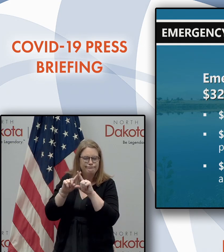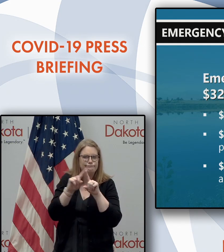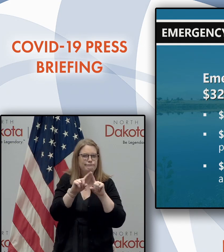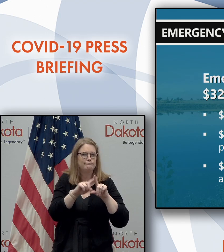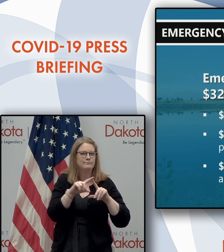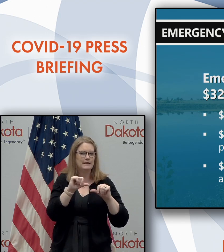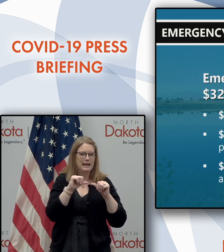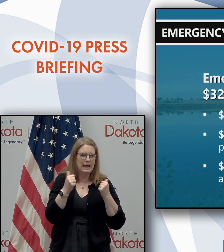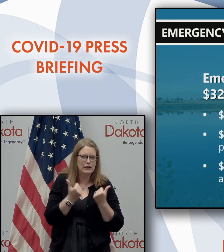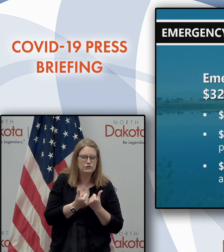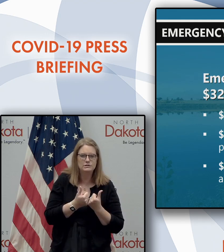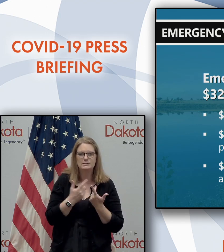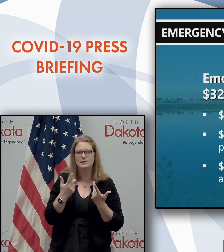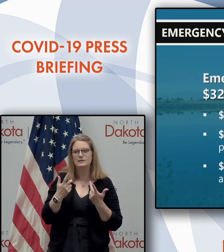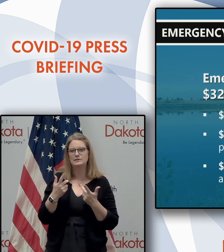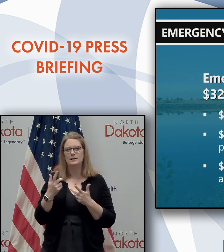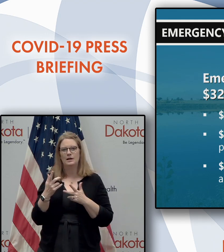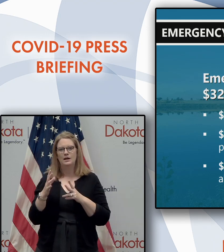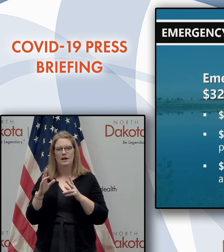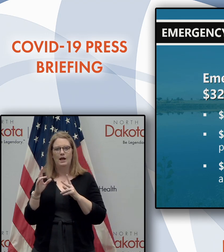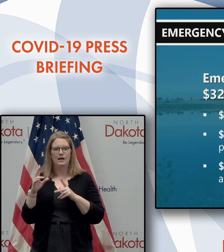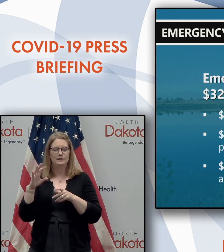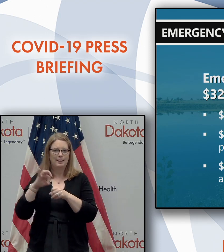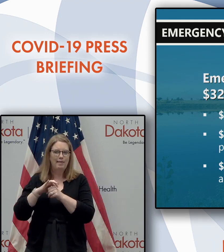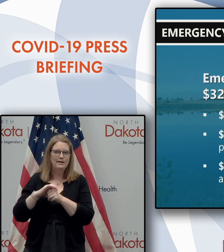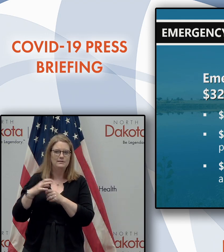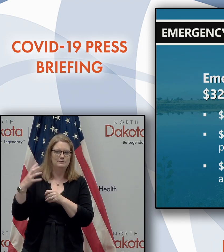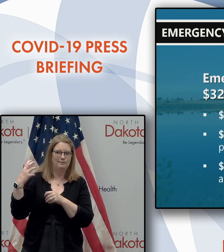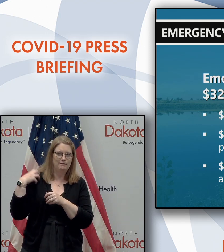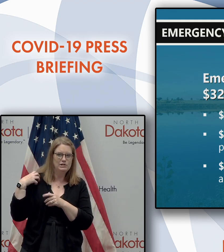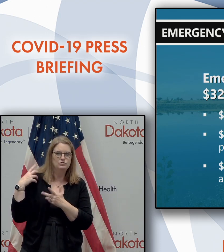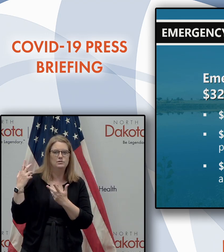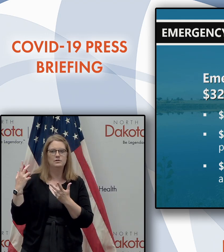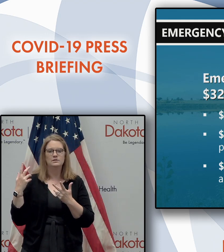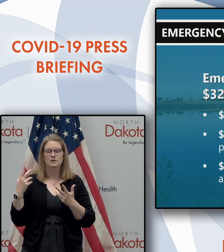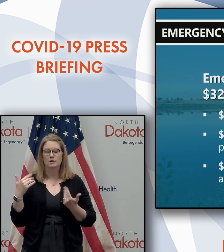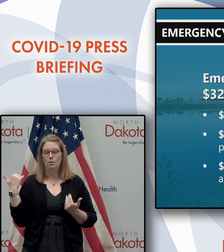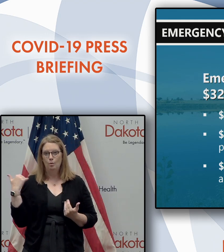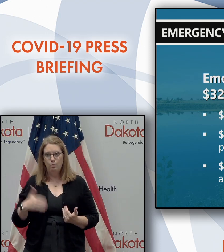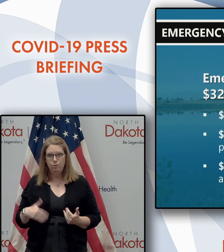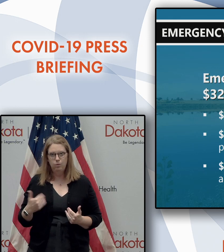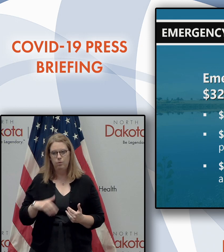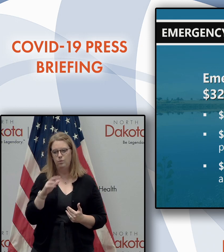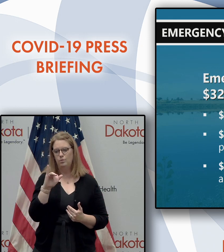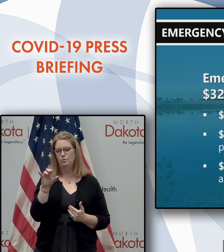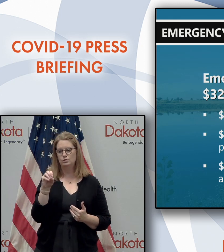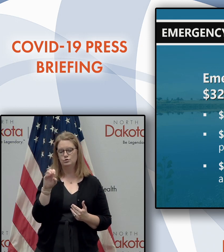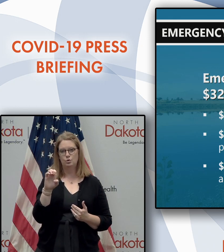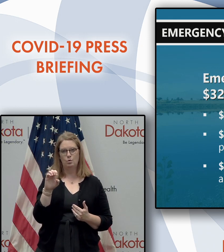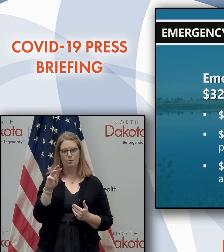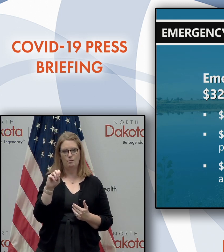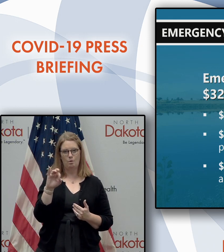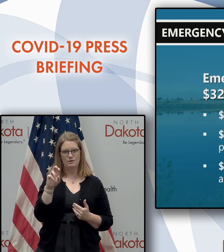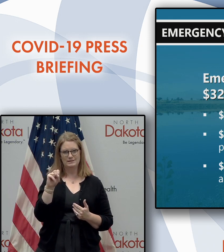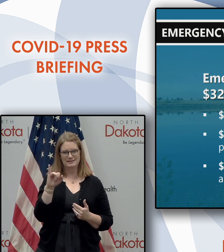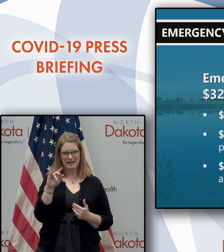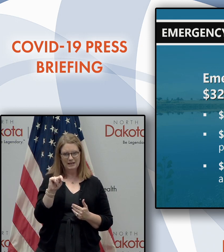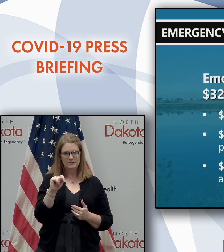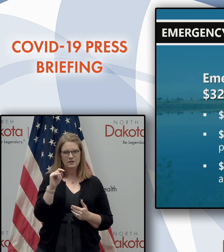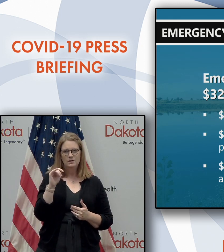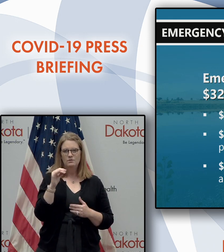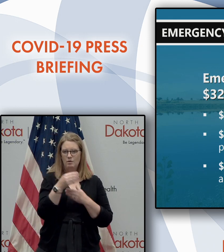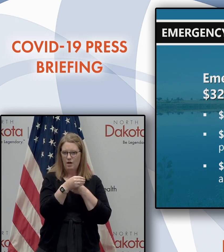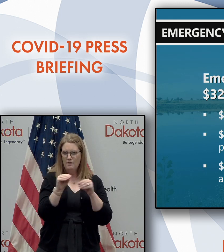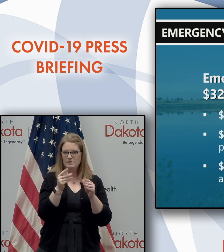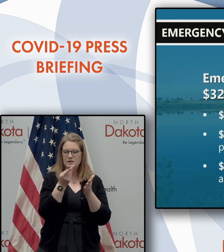agencies and other elected officials. Tremendous amount of work went in by Joe Morissette and the team within our OMB to review those